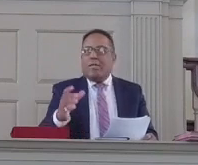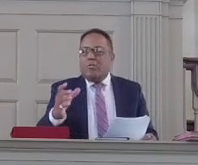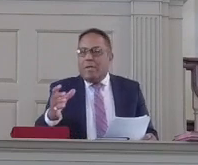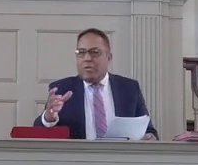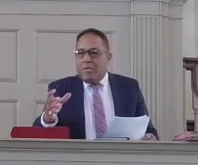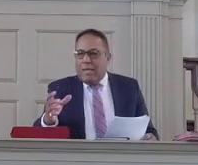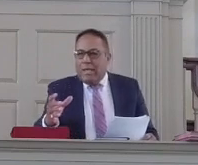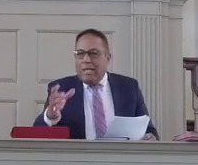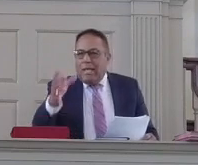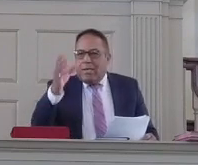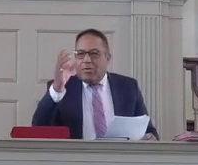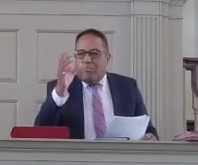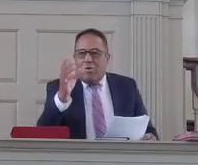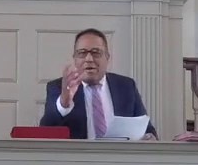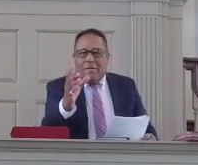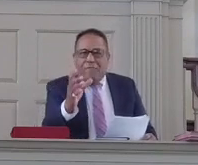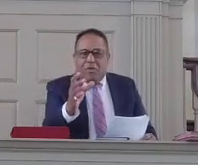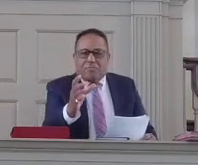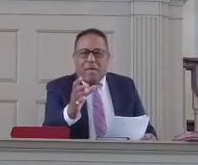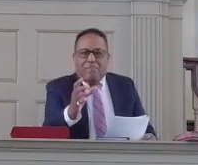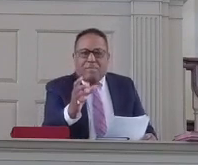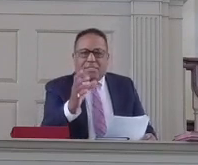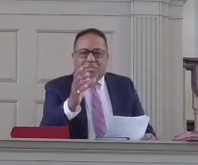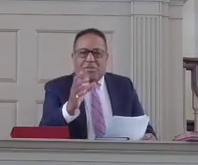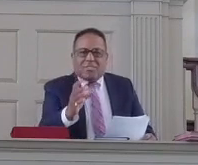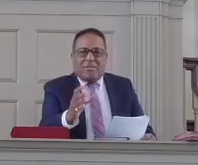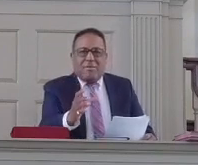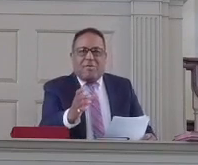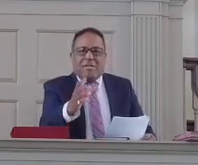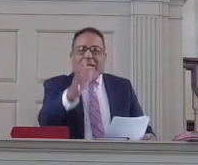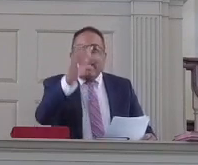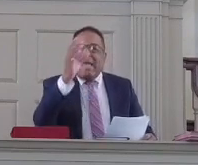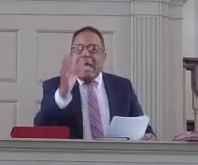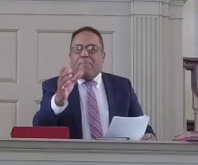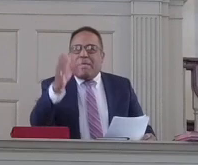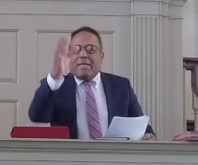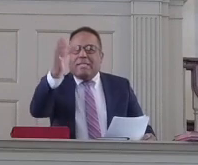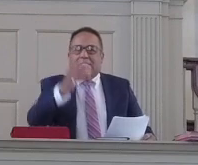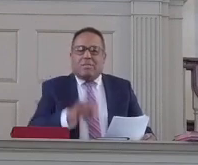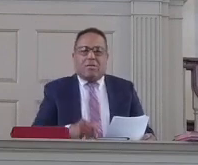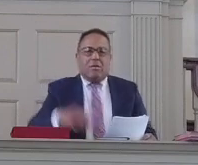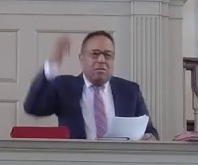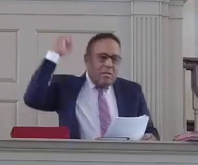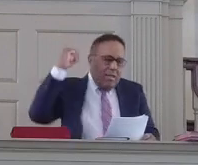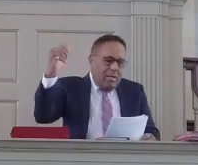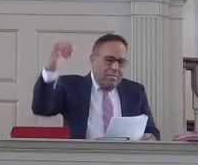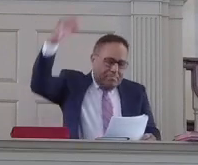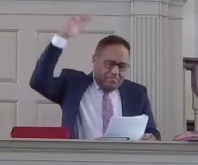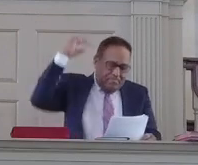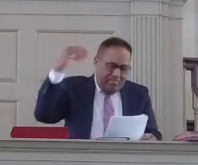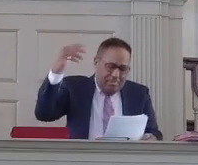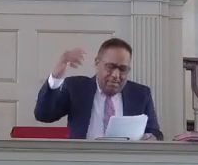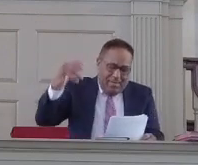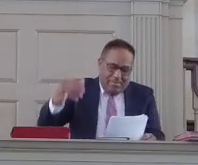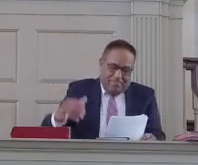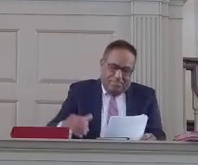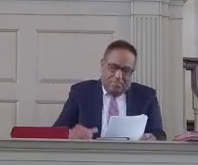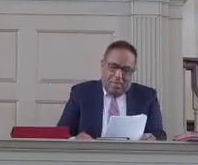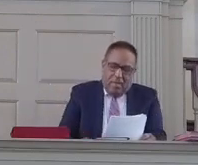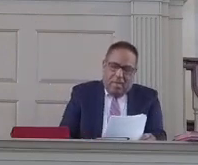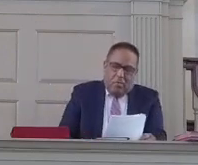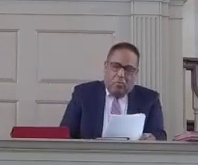Oh, we can do better than that. Good morning, First Baptist Church in America, and happy Easter. Happy